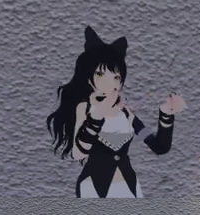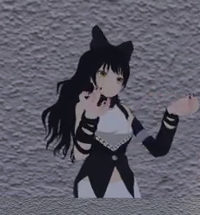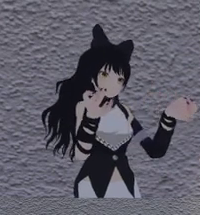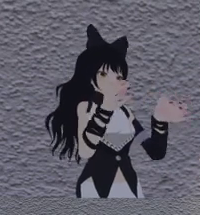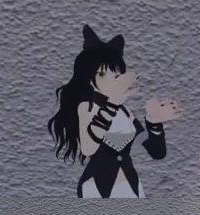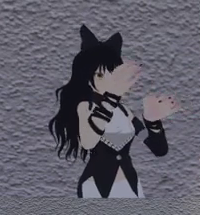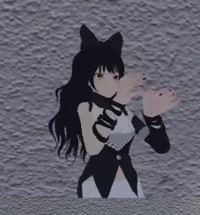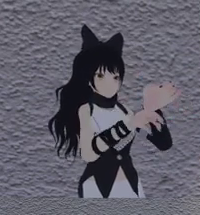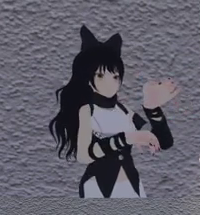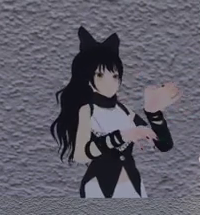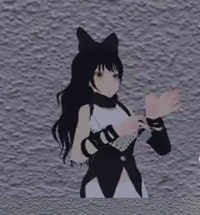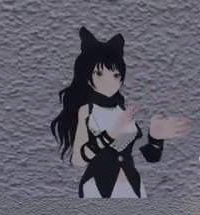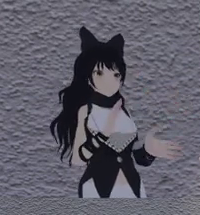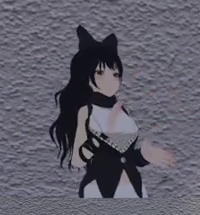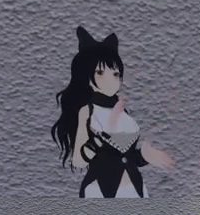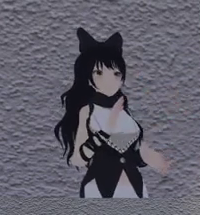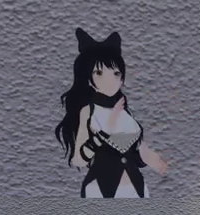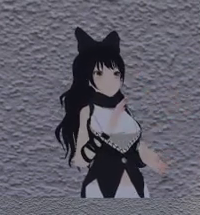Simple.